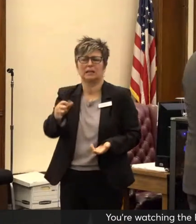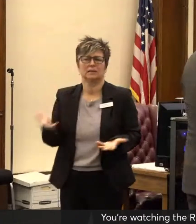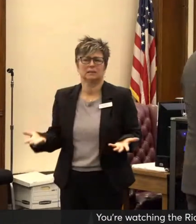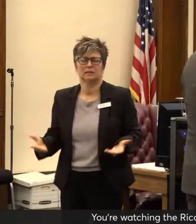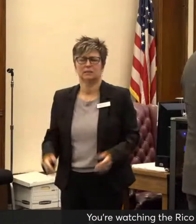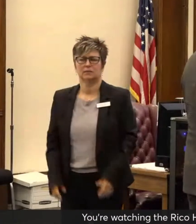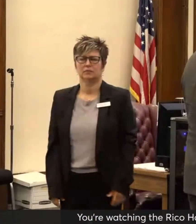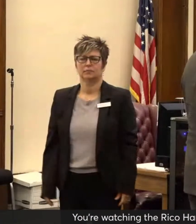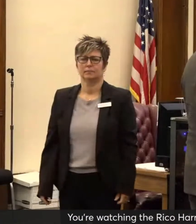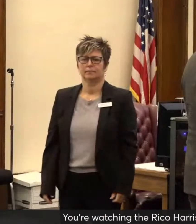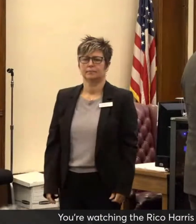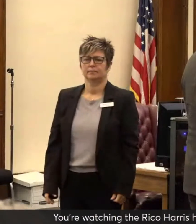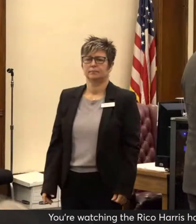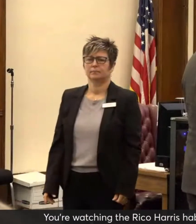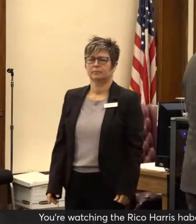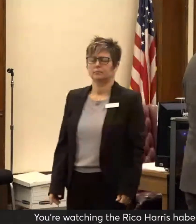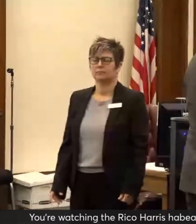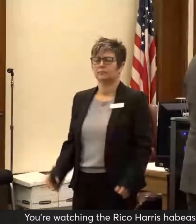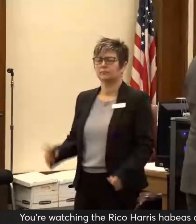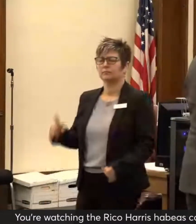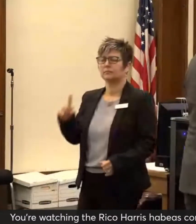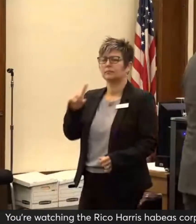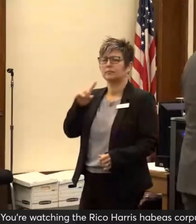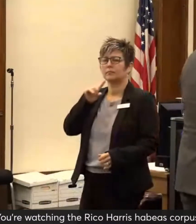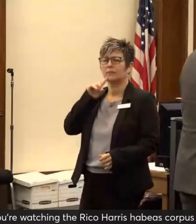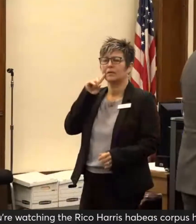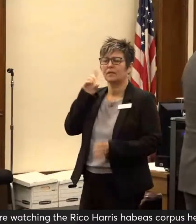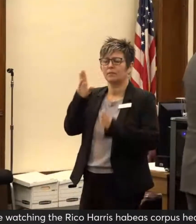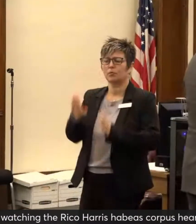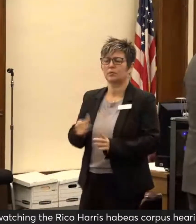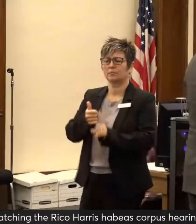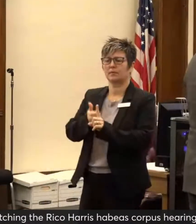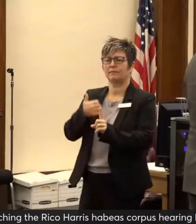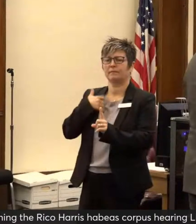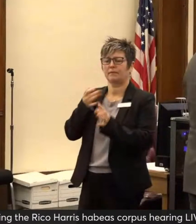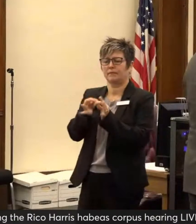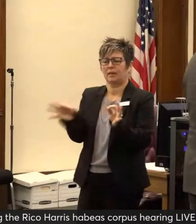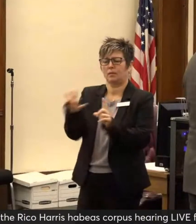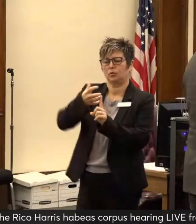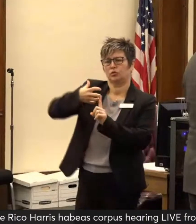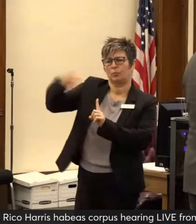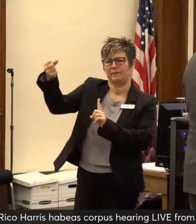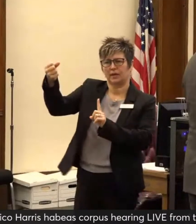Typically, a deaf person that has what we call language deprivation, who has been,